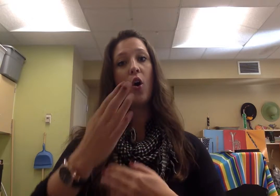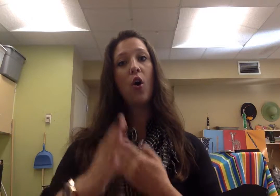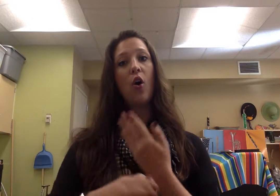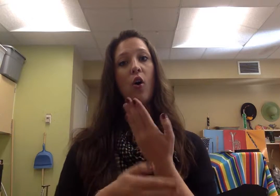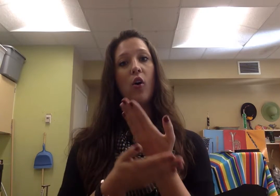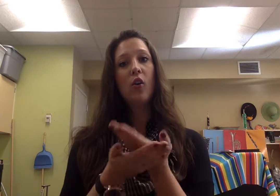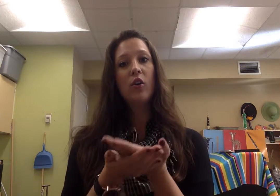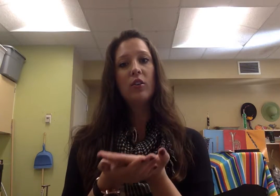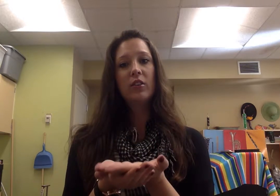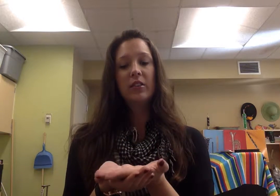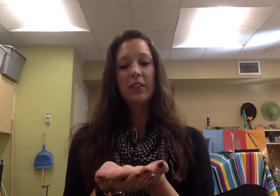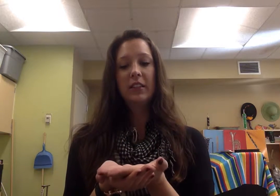All